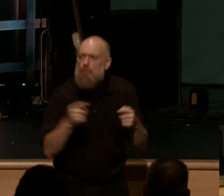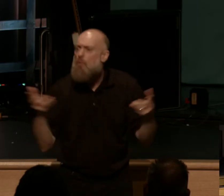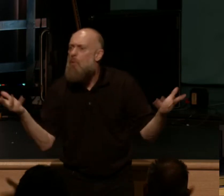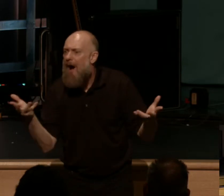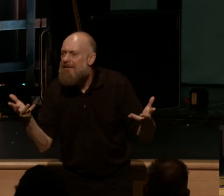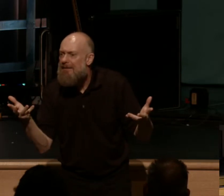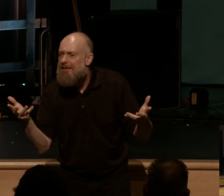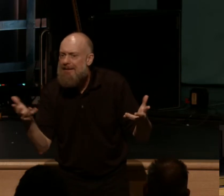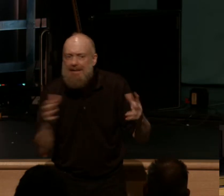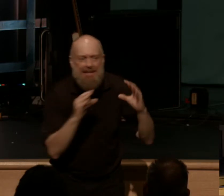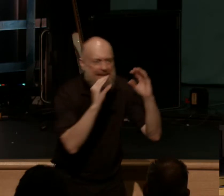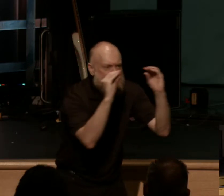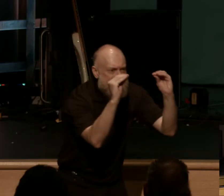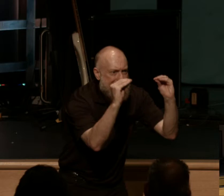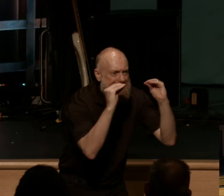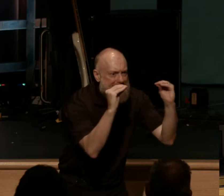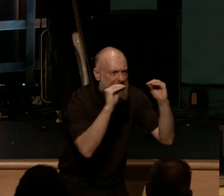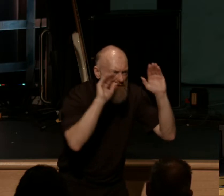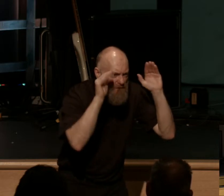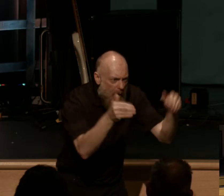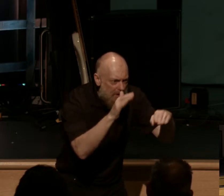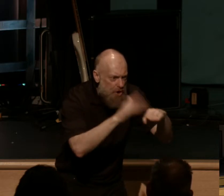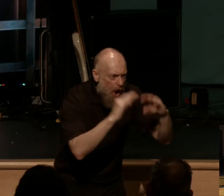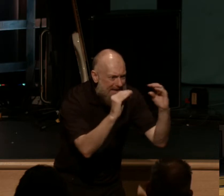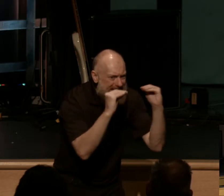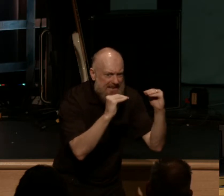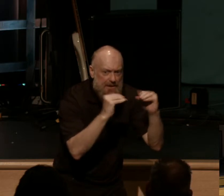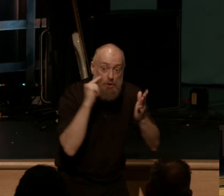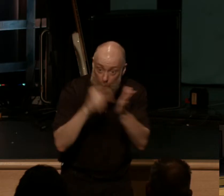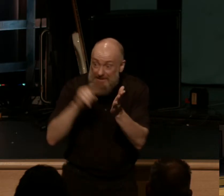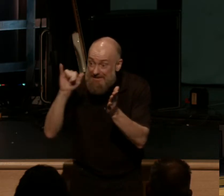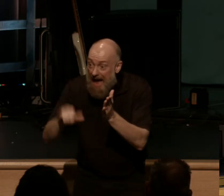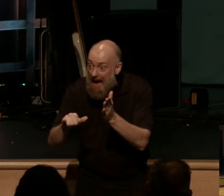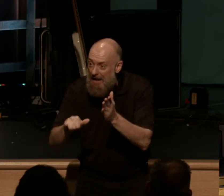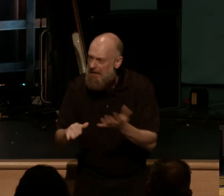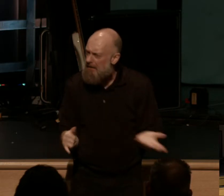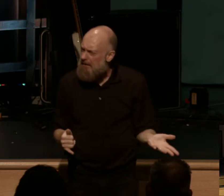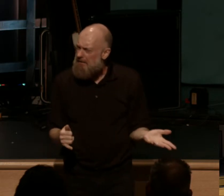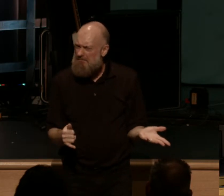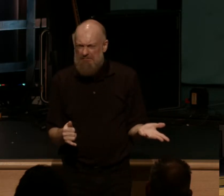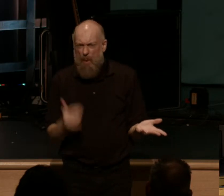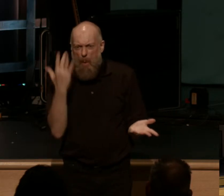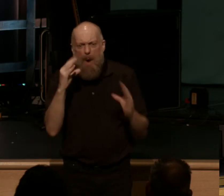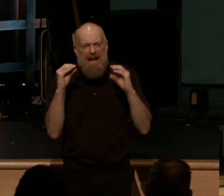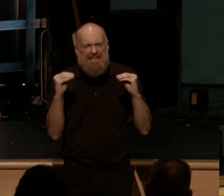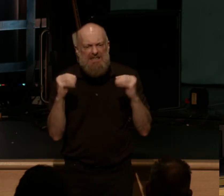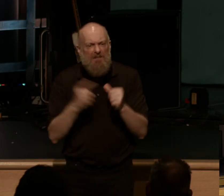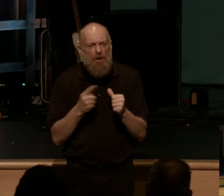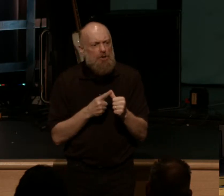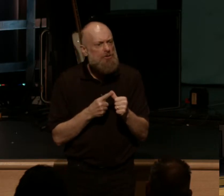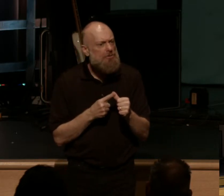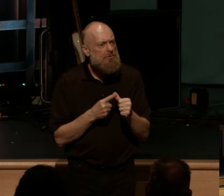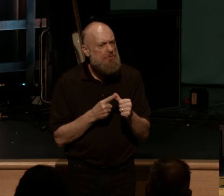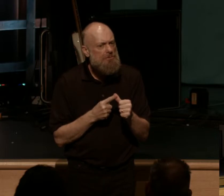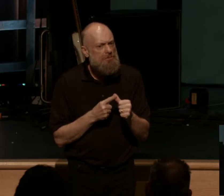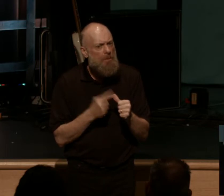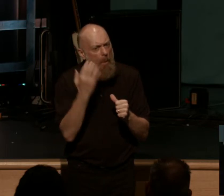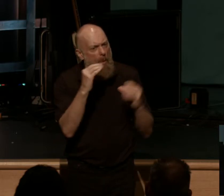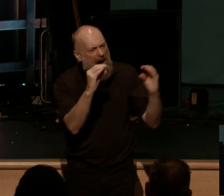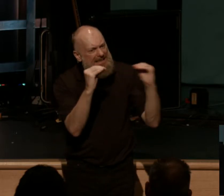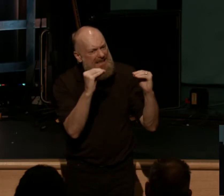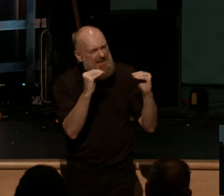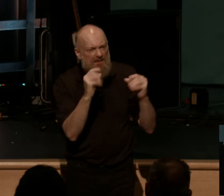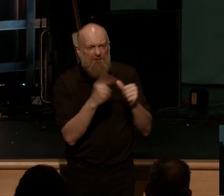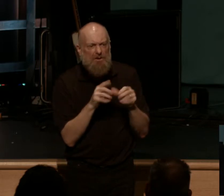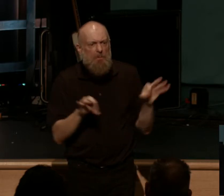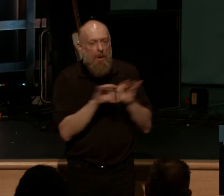the apostles' teaching. Notice that teaching. Now, why does teaching come first? Here's why. Because